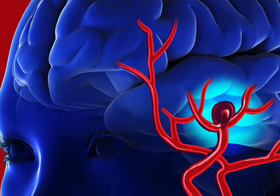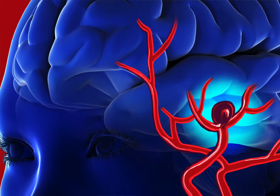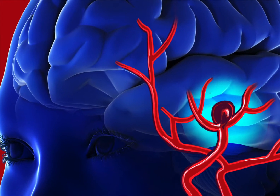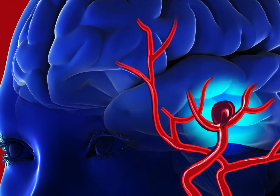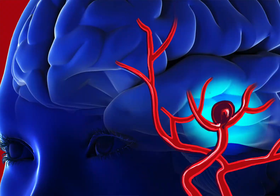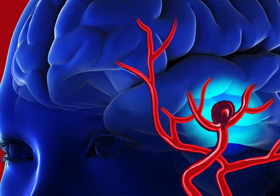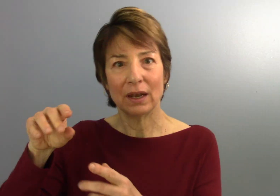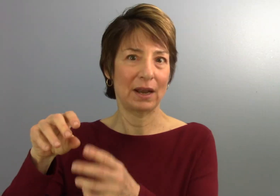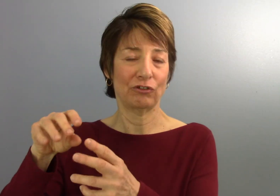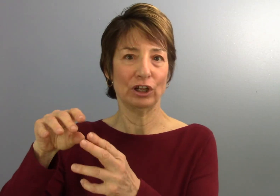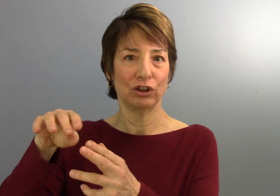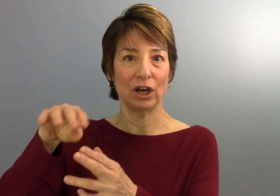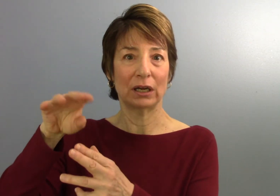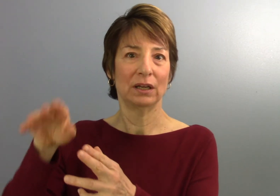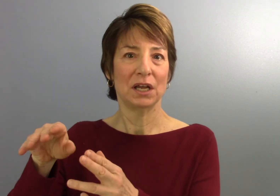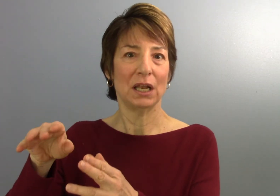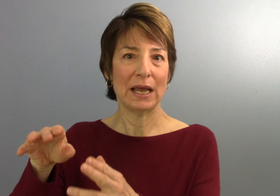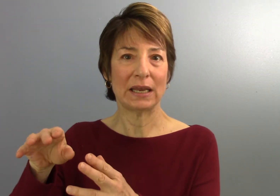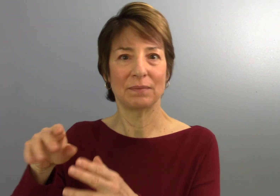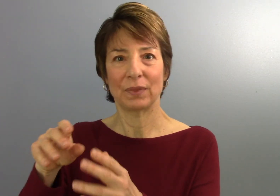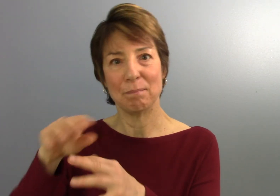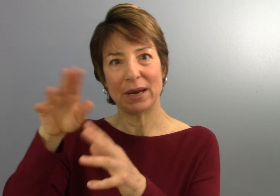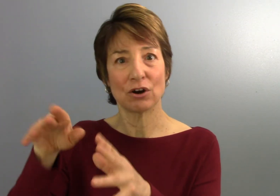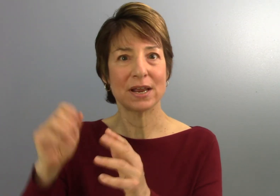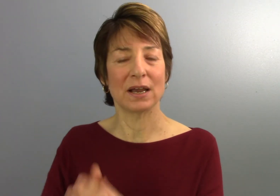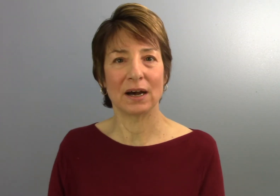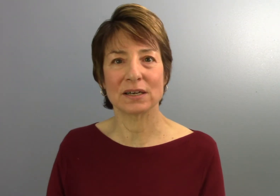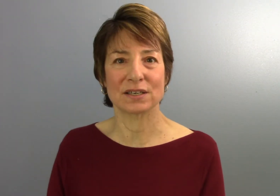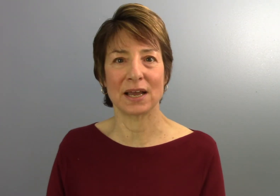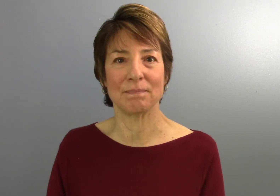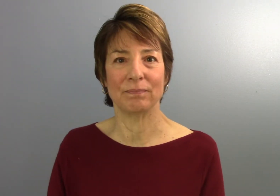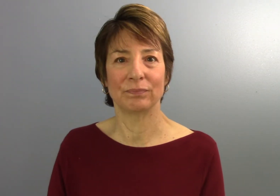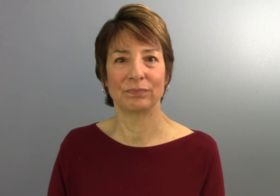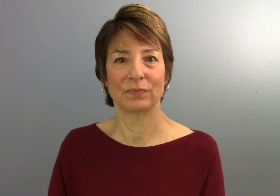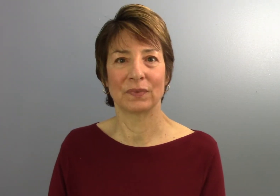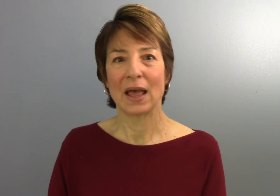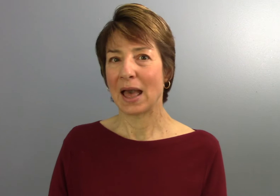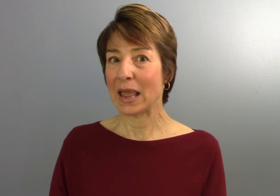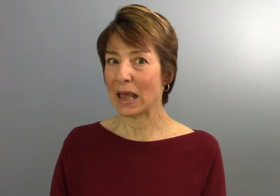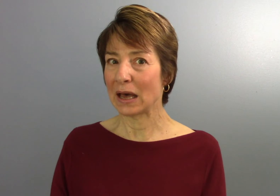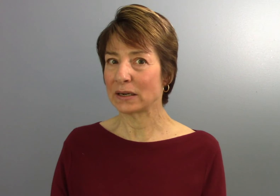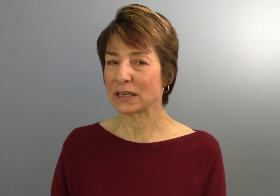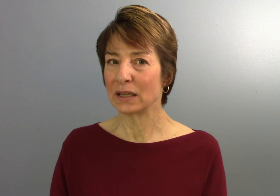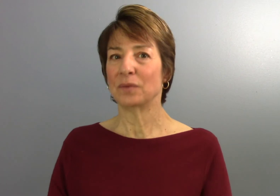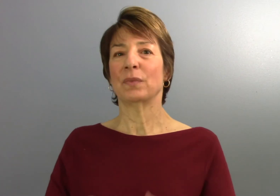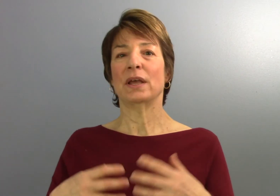out and it can actually look like a berry on a stem. And if